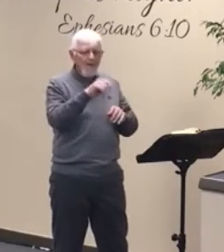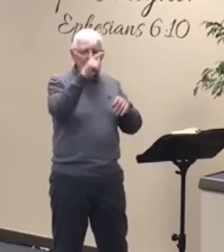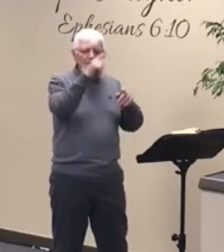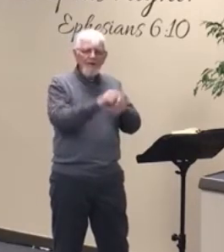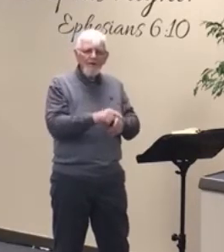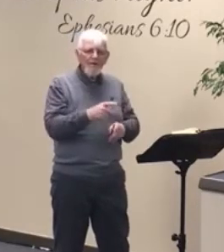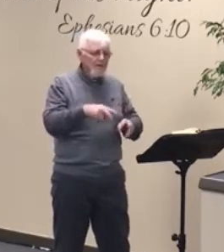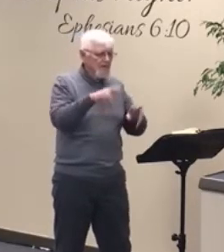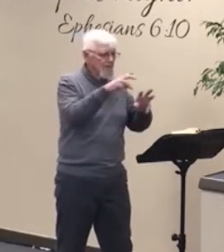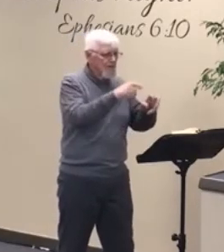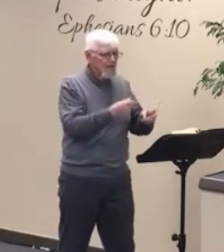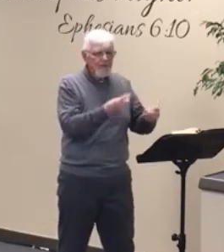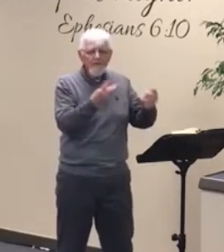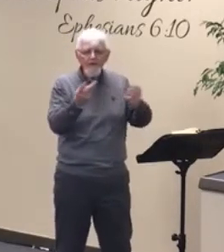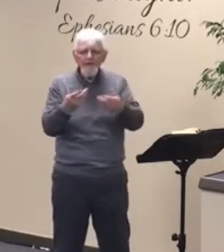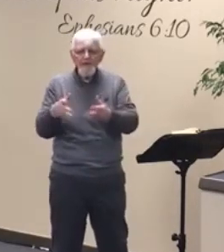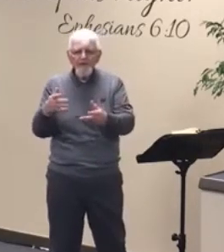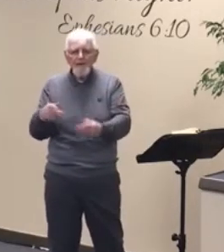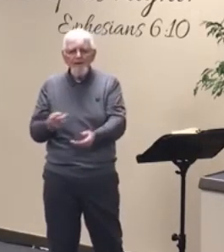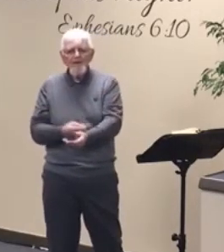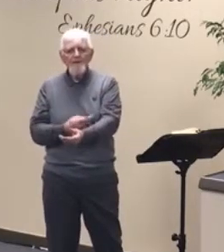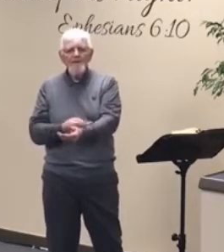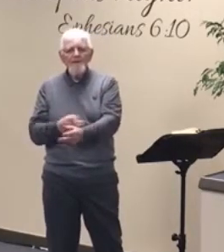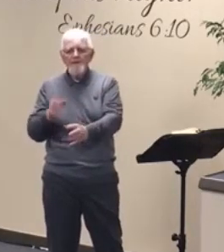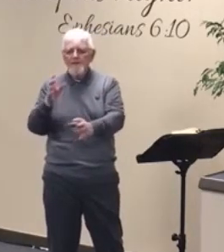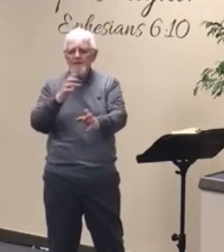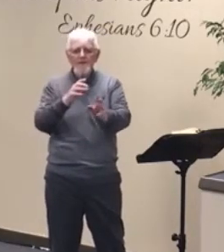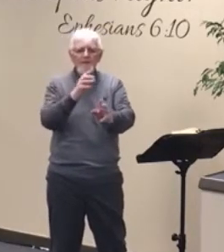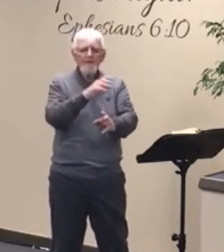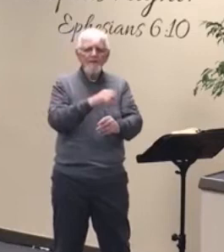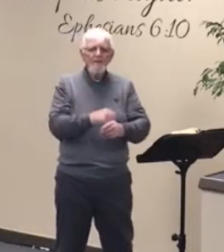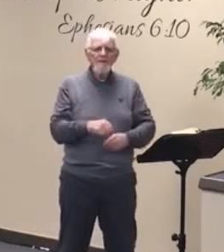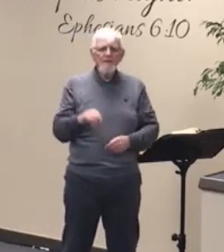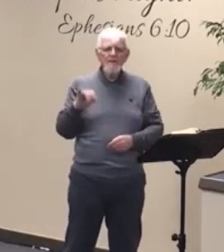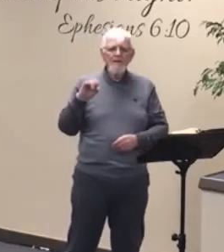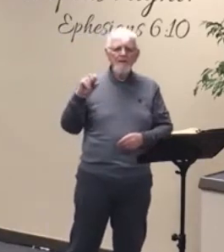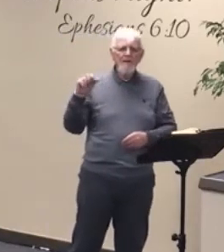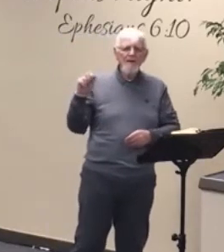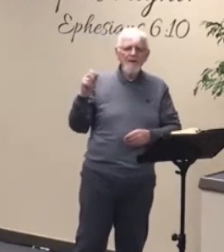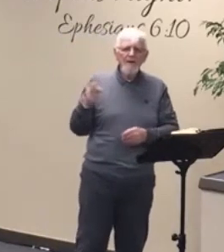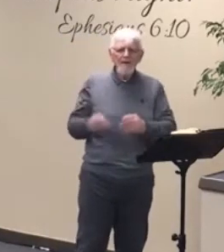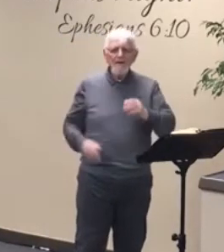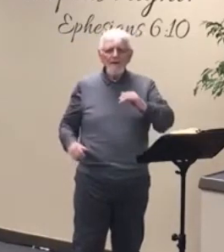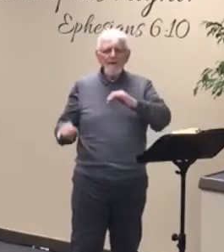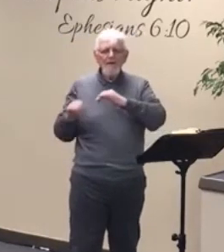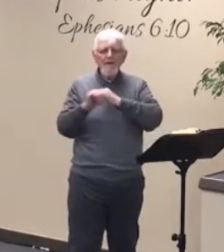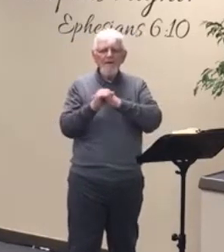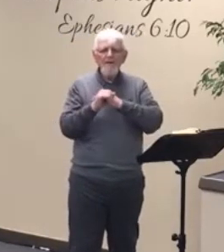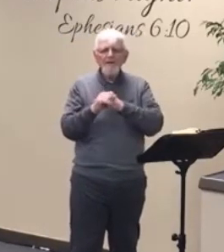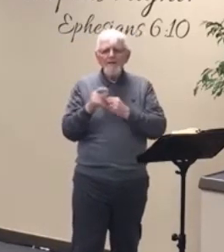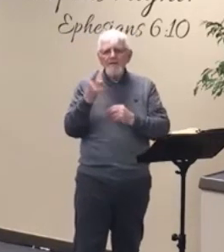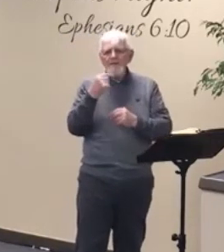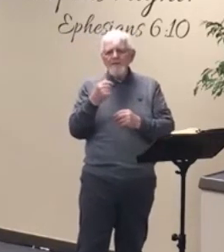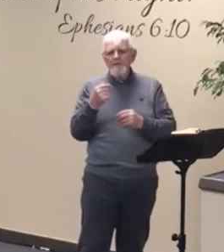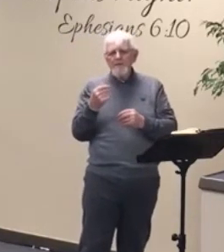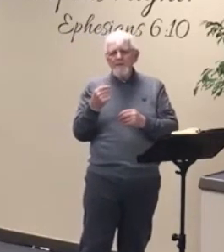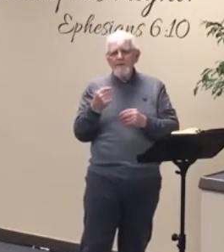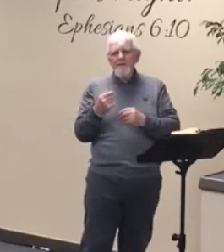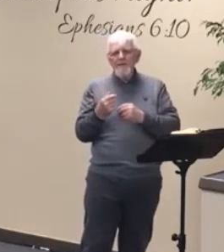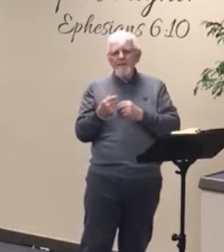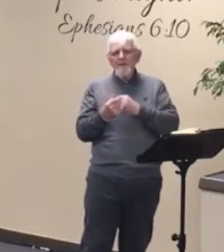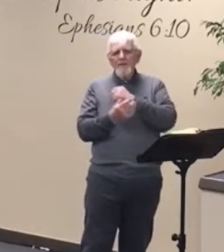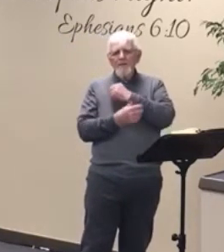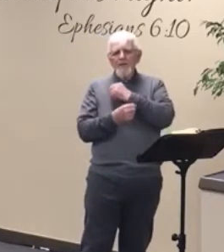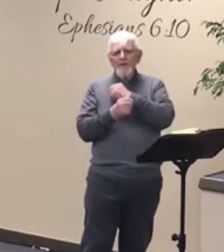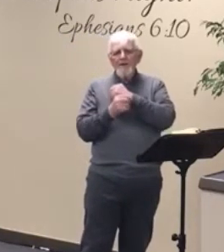seeking the lost sheep, and all that. God said in Isaiah 66, but to this man will I look, even to him that is poor and of a